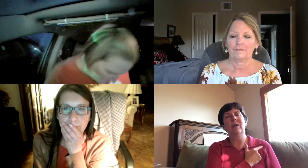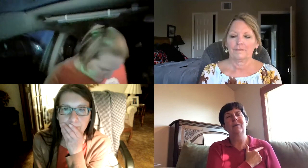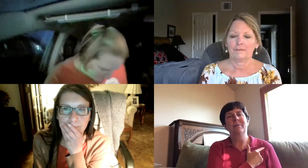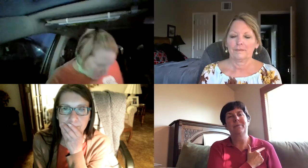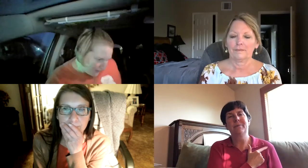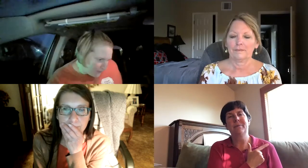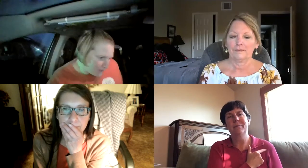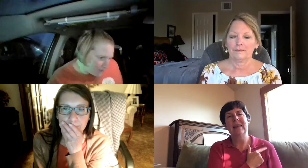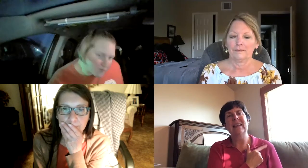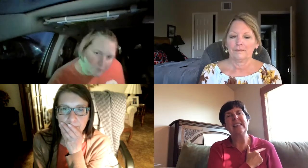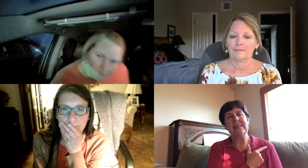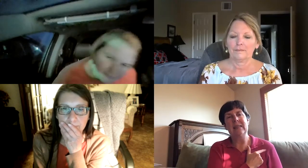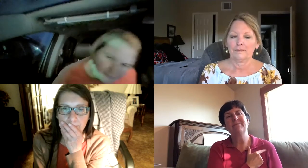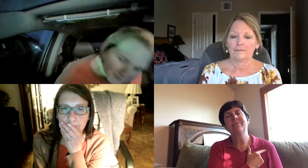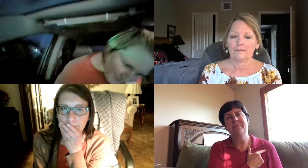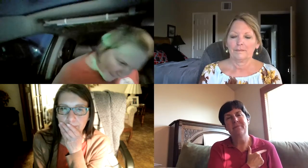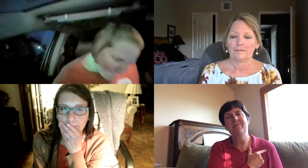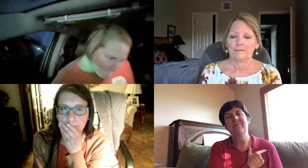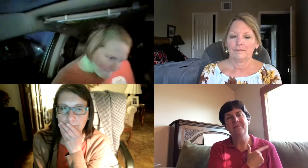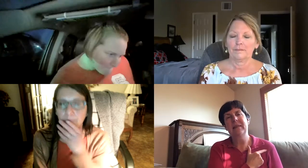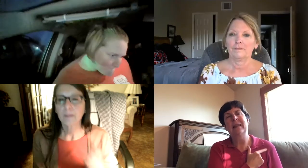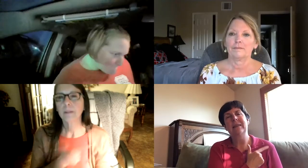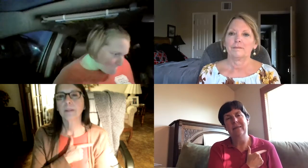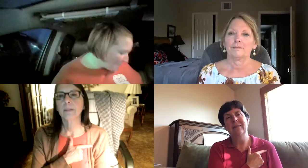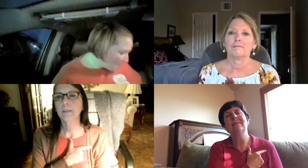you're lazy.